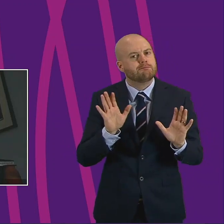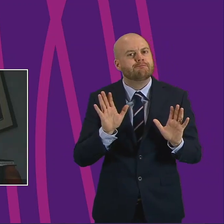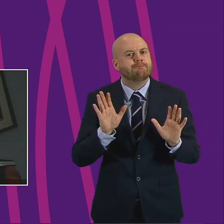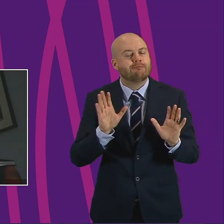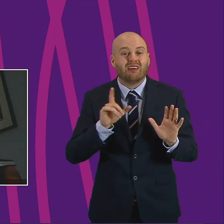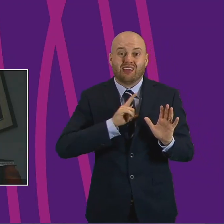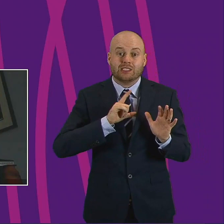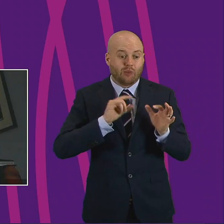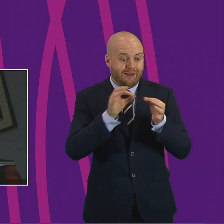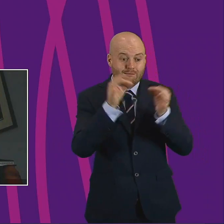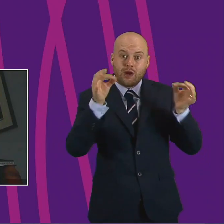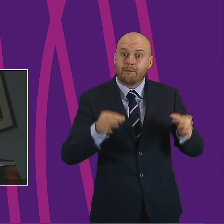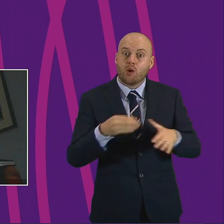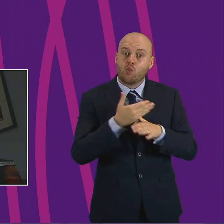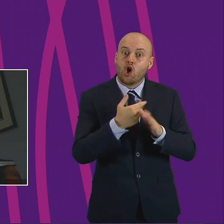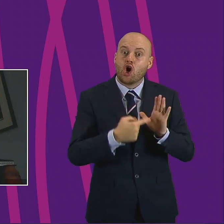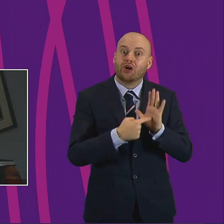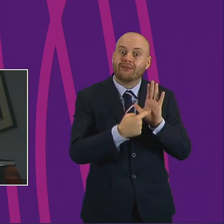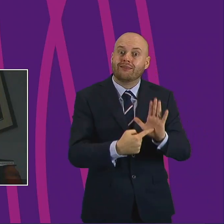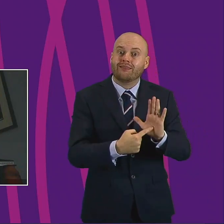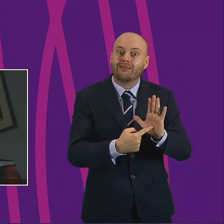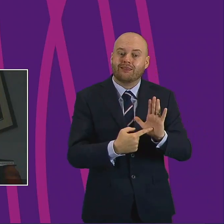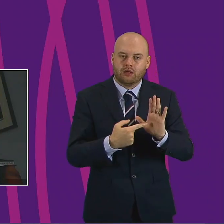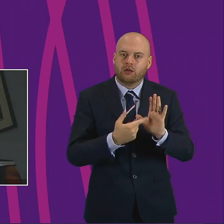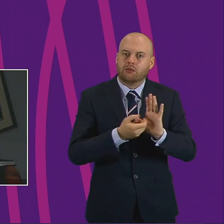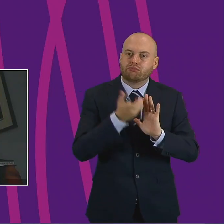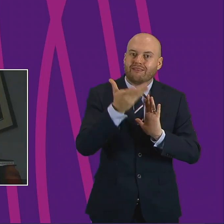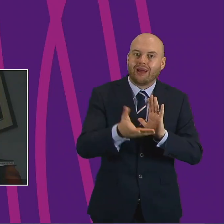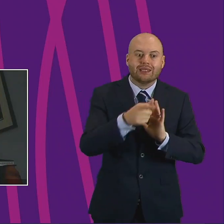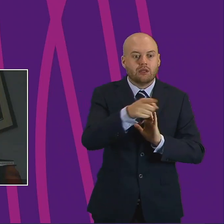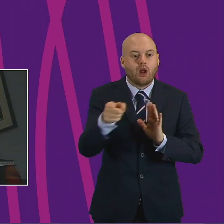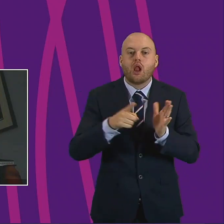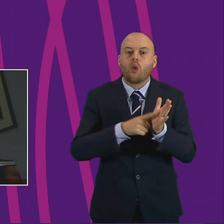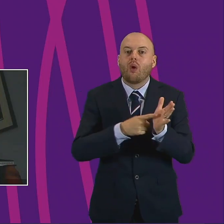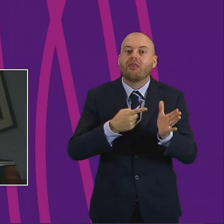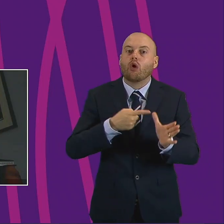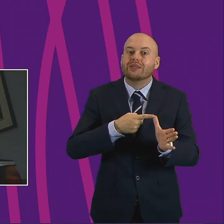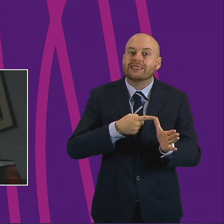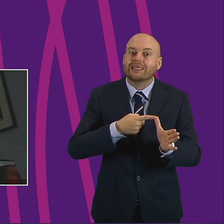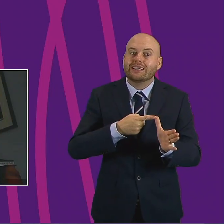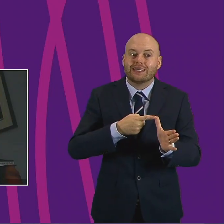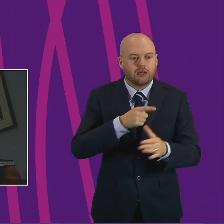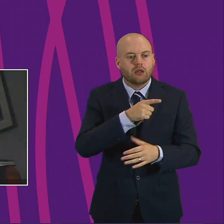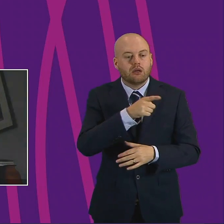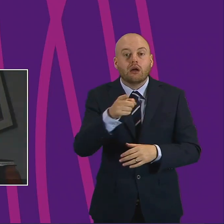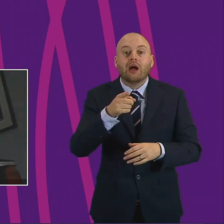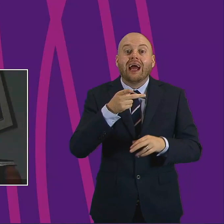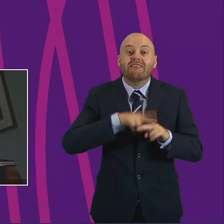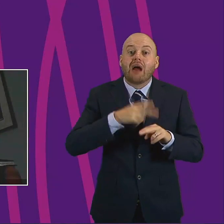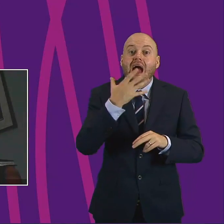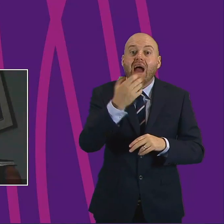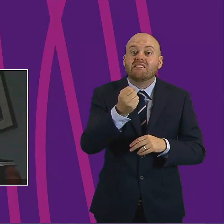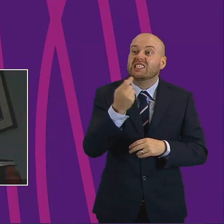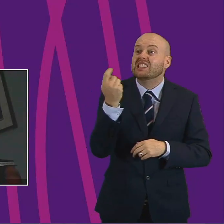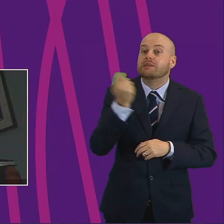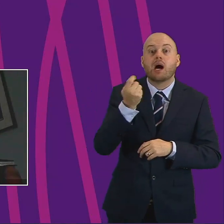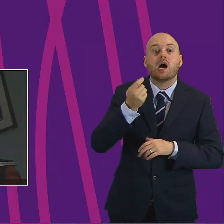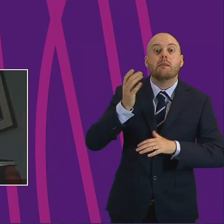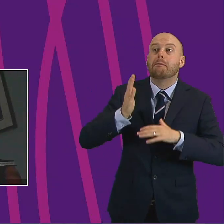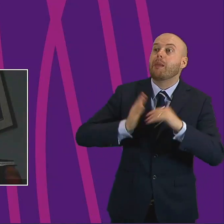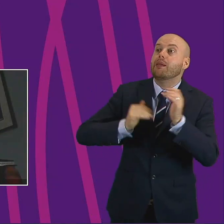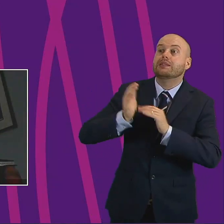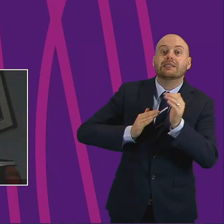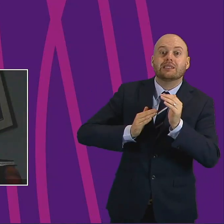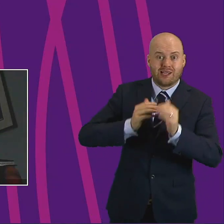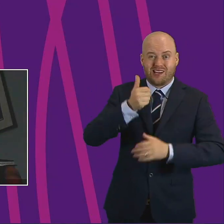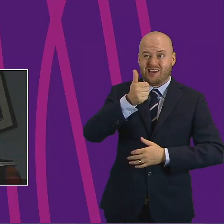local authorities and the requirement on local authorities to maximise available accommodation and available staff resources.